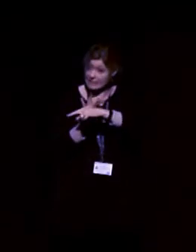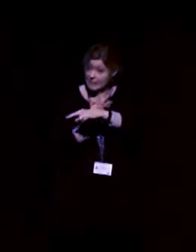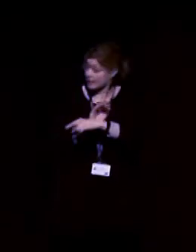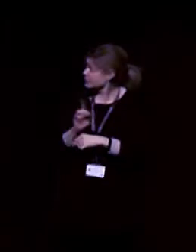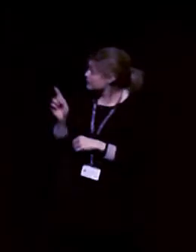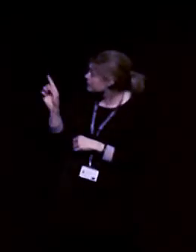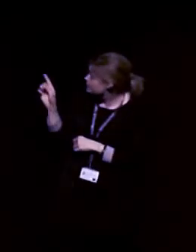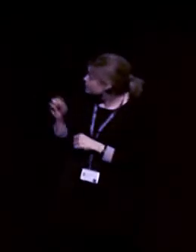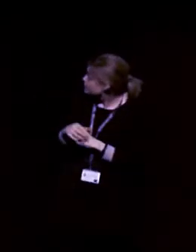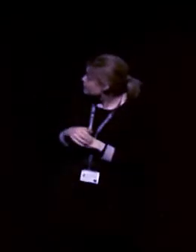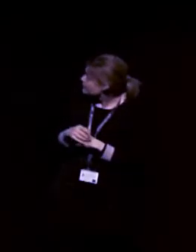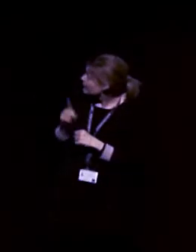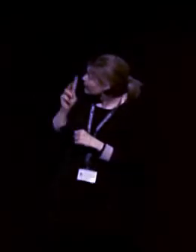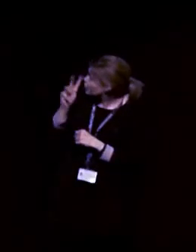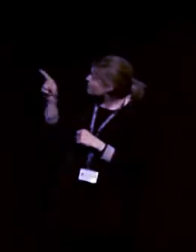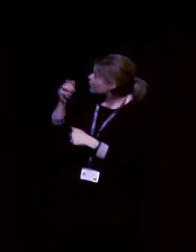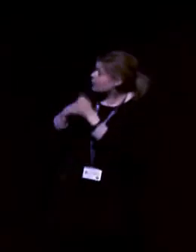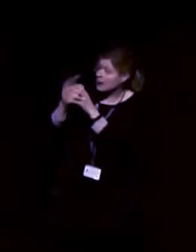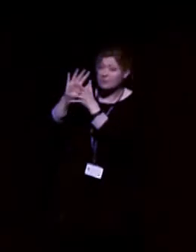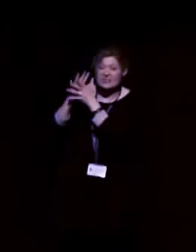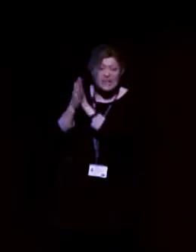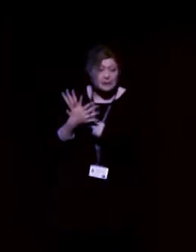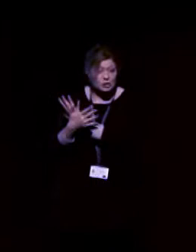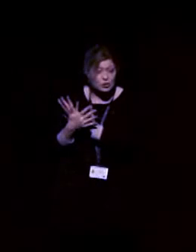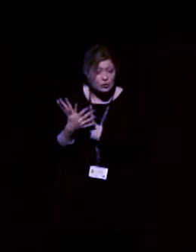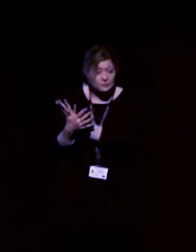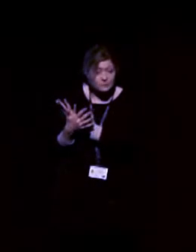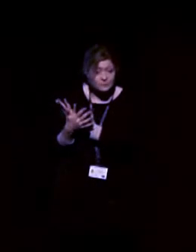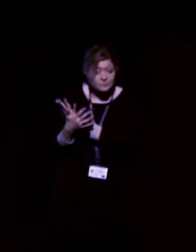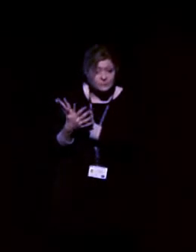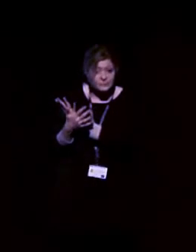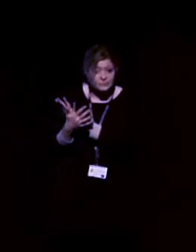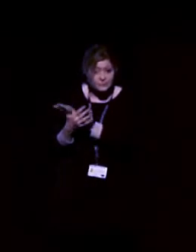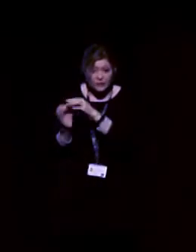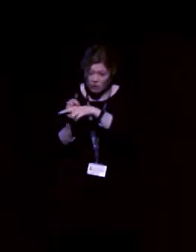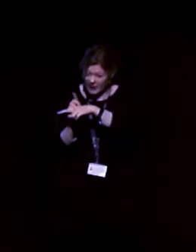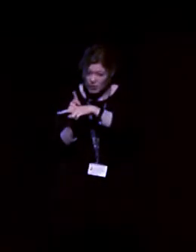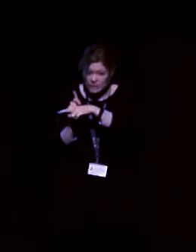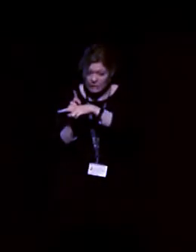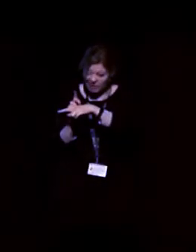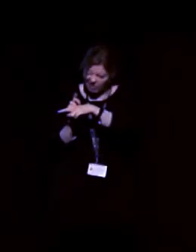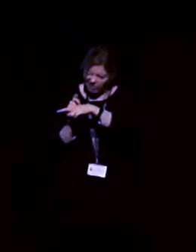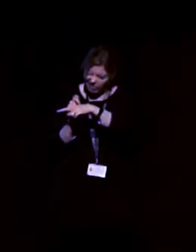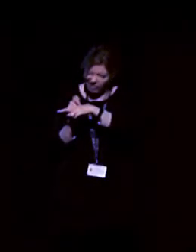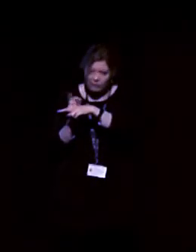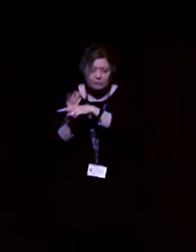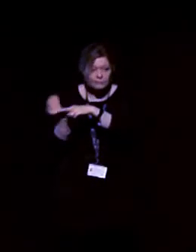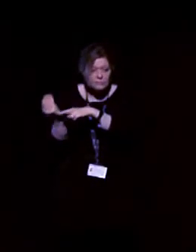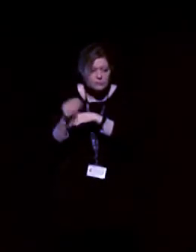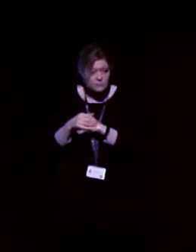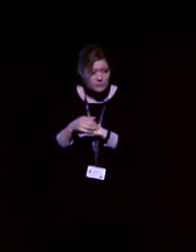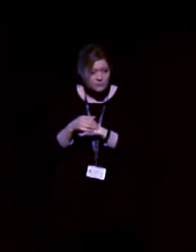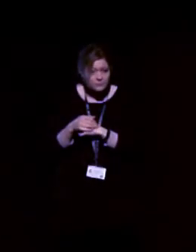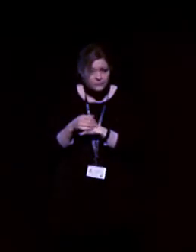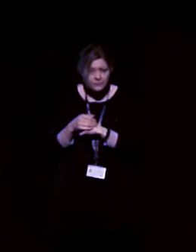also see where the hair cells become damaged, and you lose the actual hair cell fibers, which looked almost like